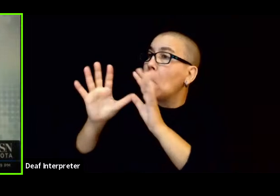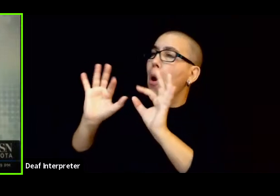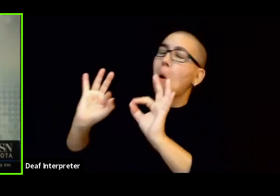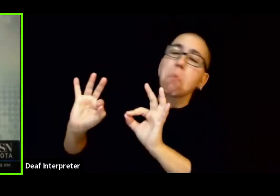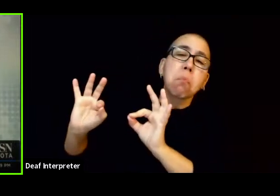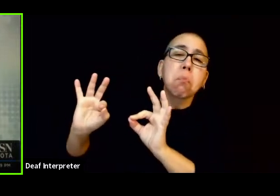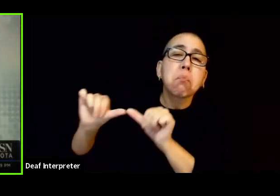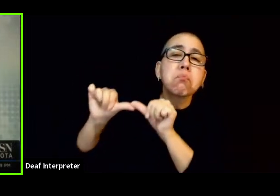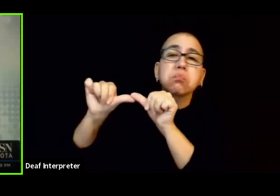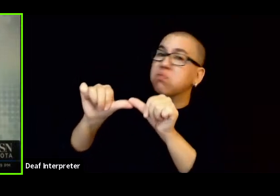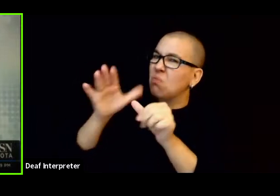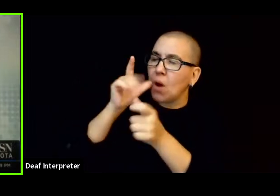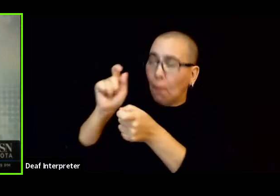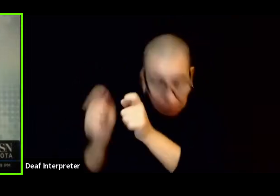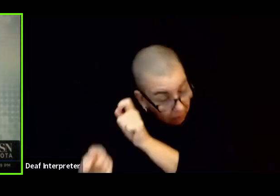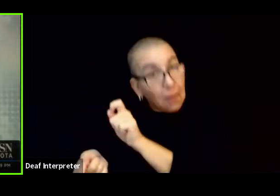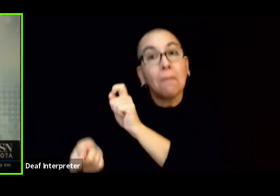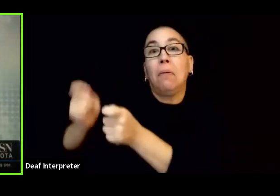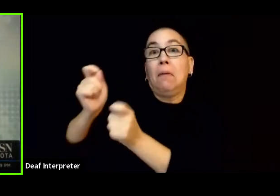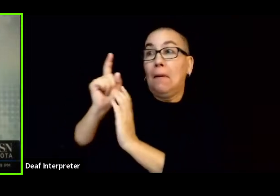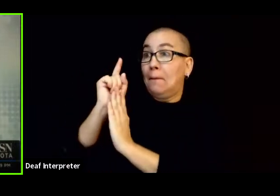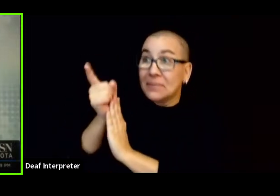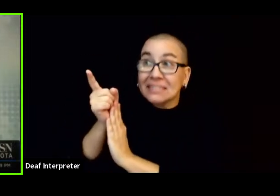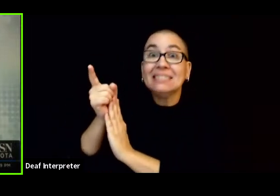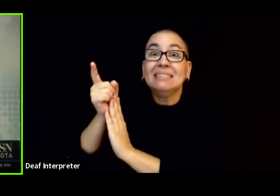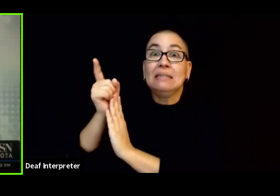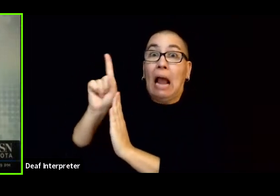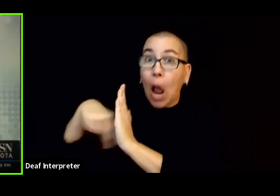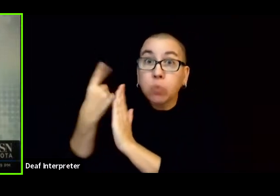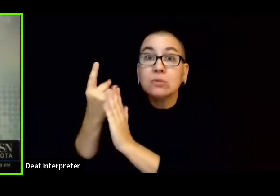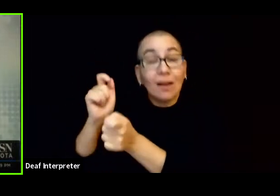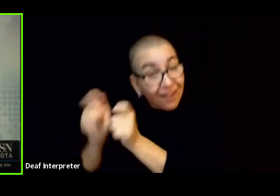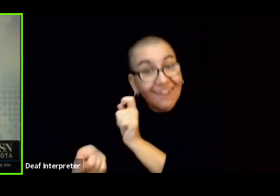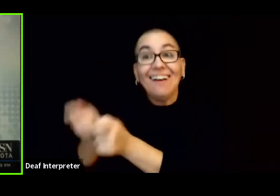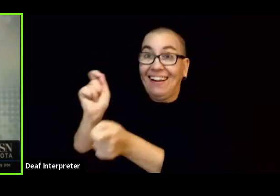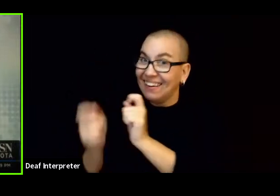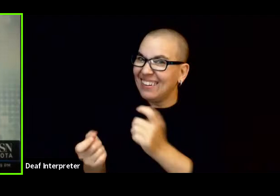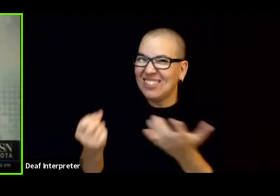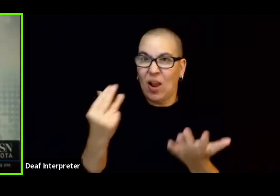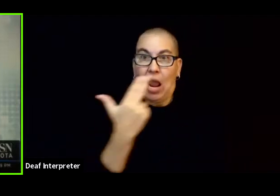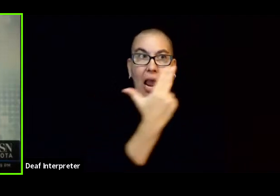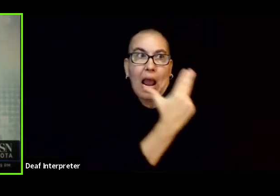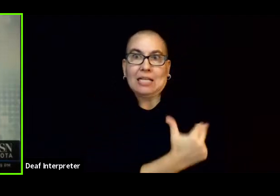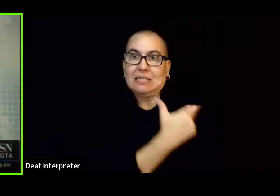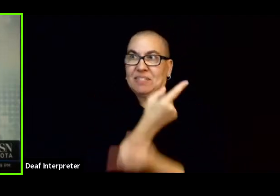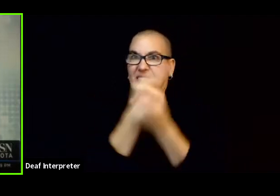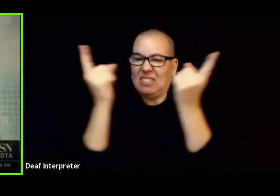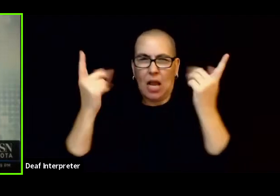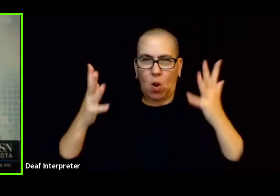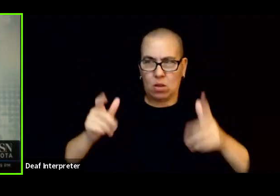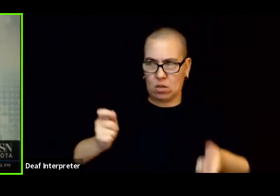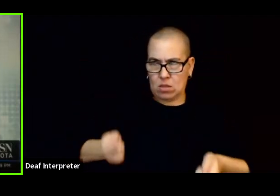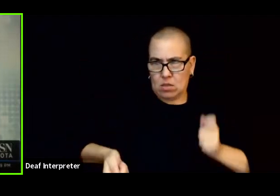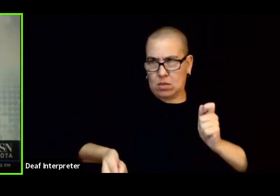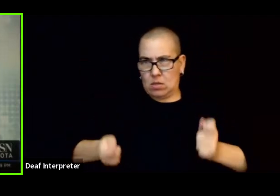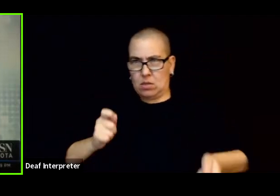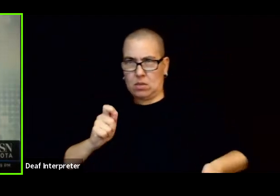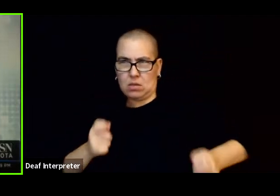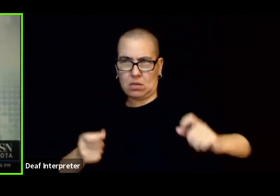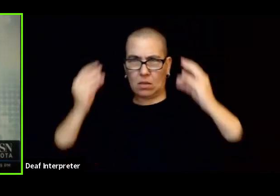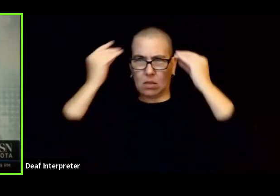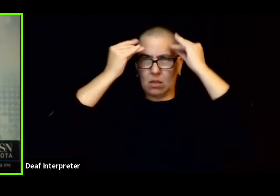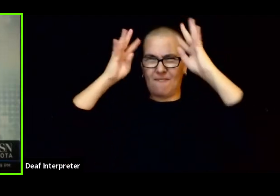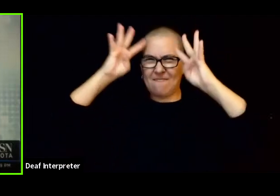of that flexibility and capacity that they've created, and I think